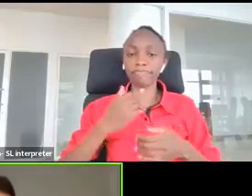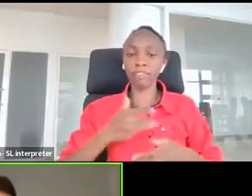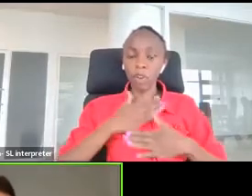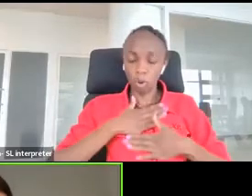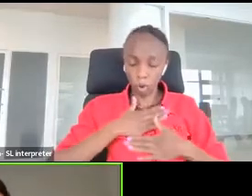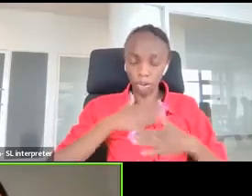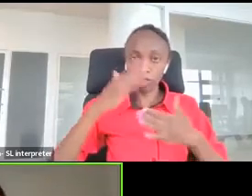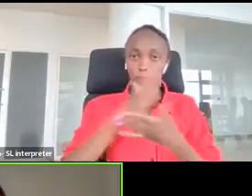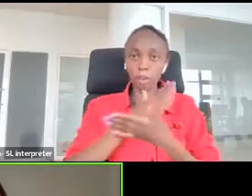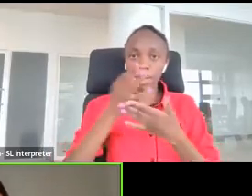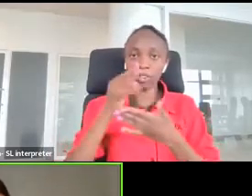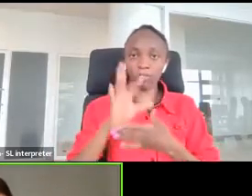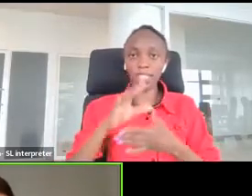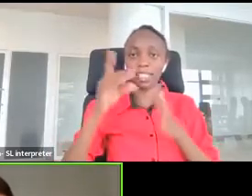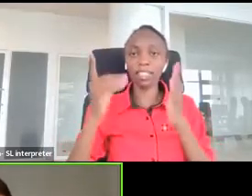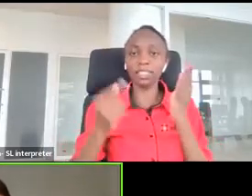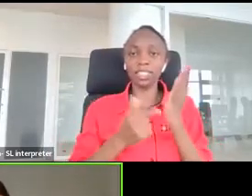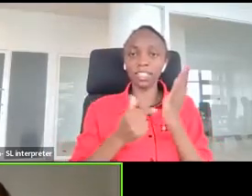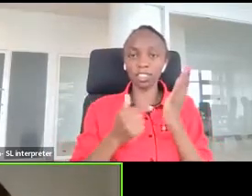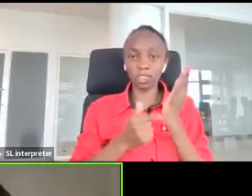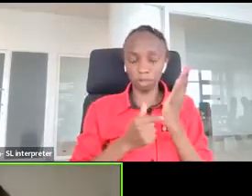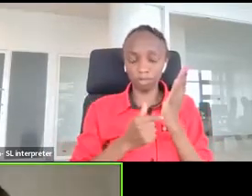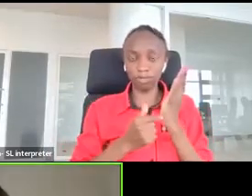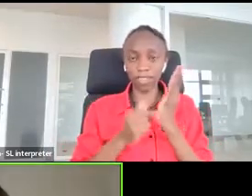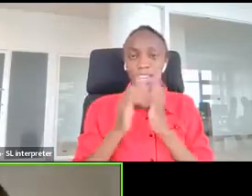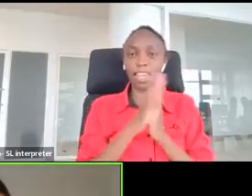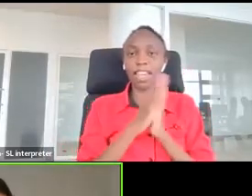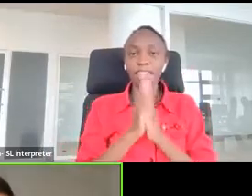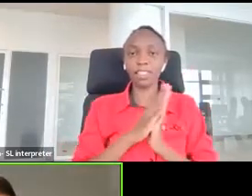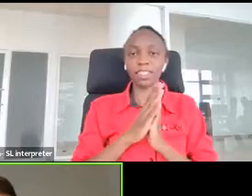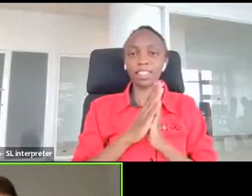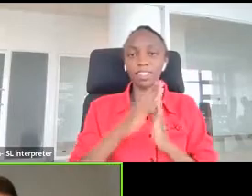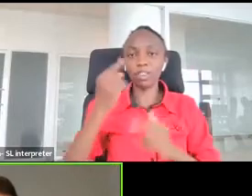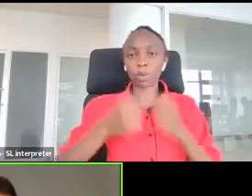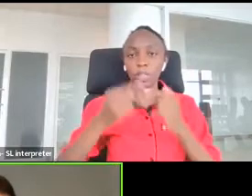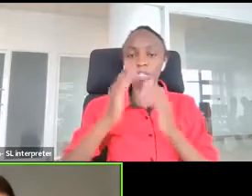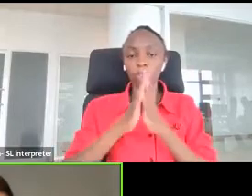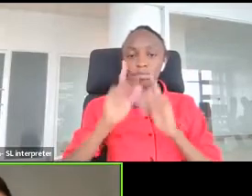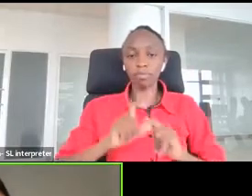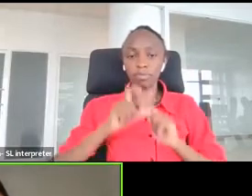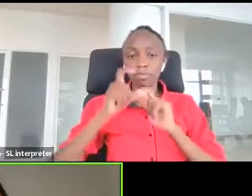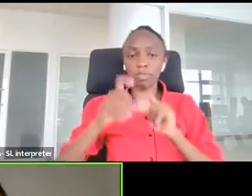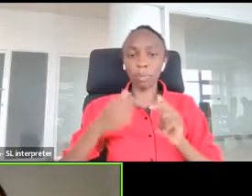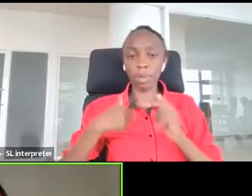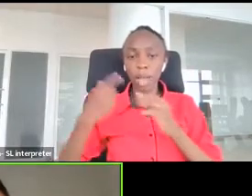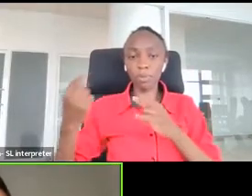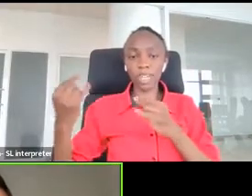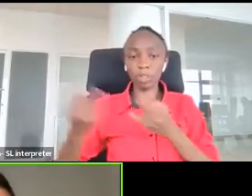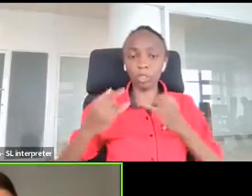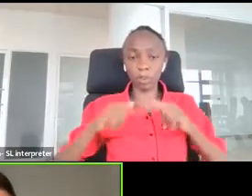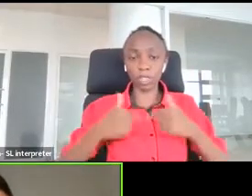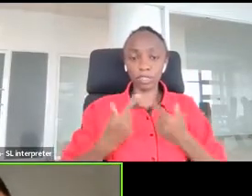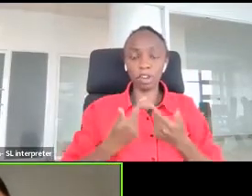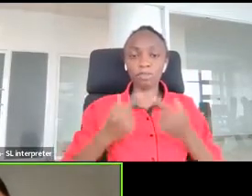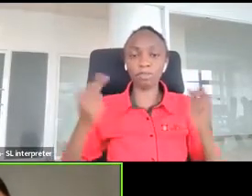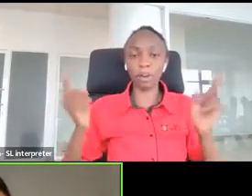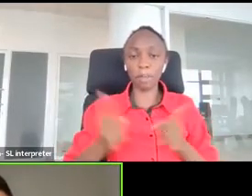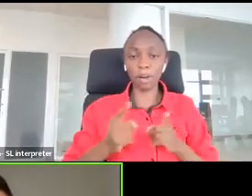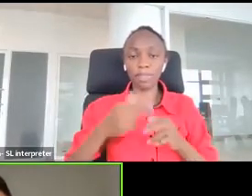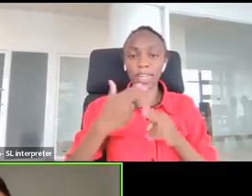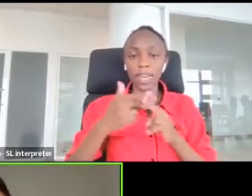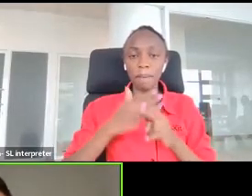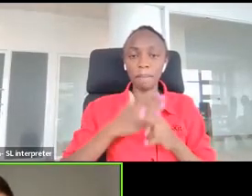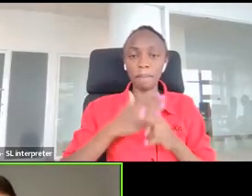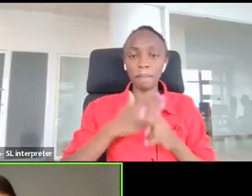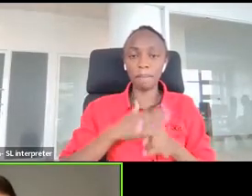digital essay competition prize giving. I'll just introduce myself briefly. Ben Stewart. I manage the